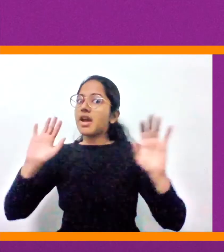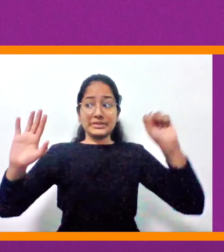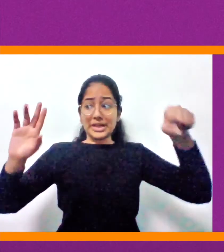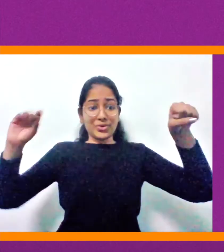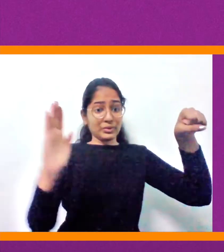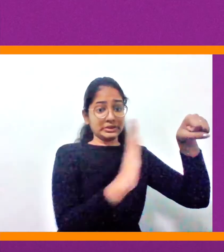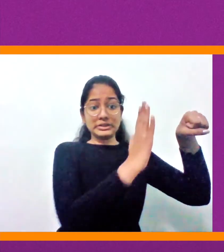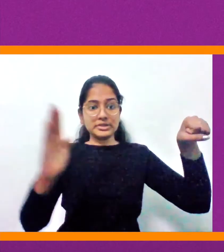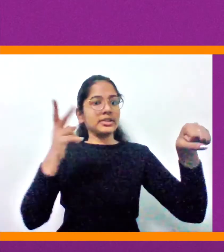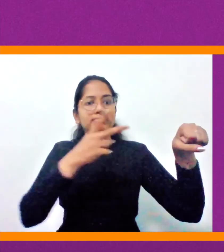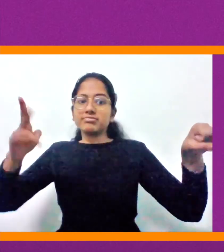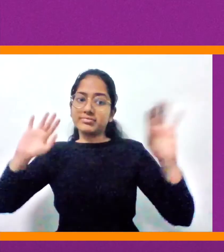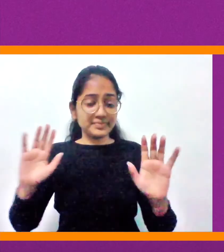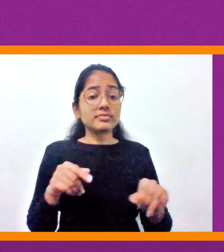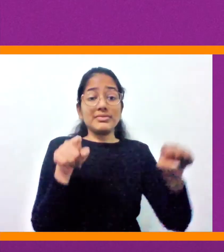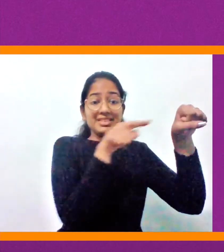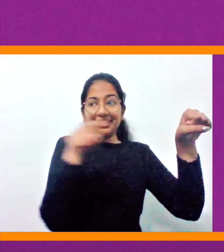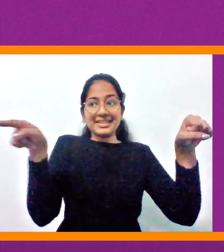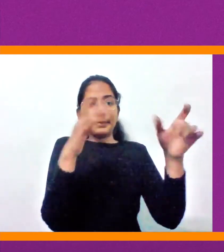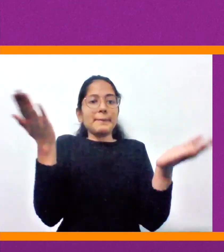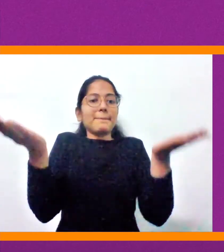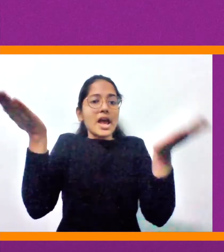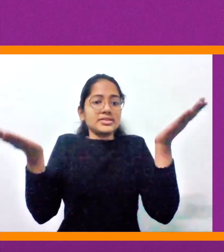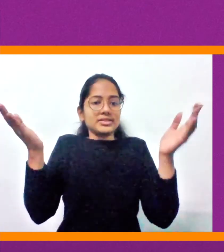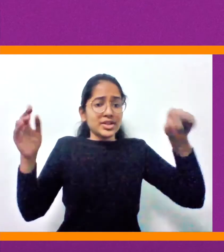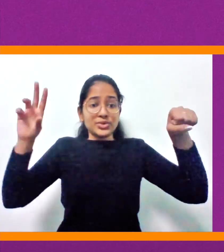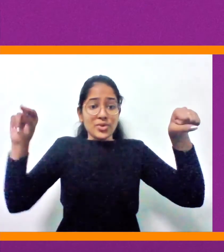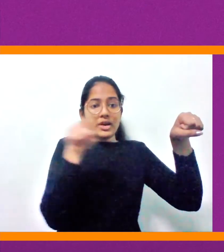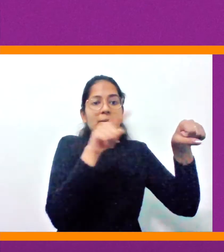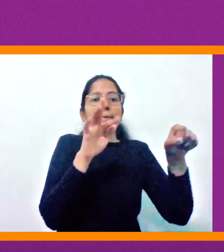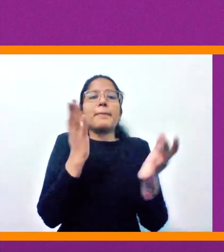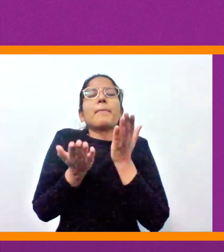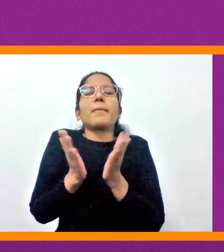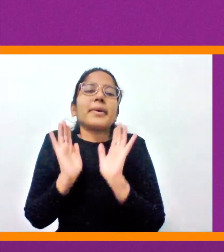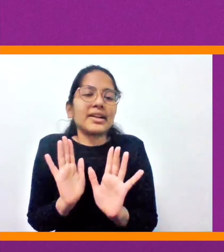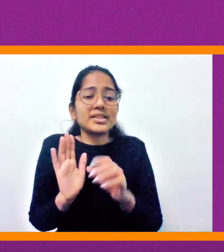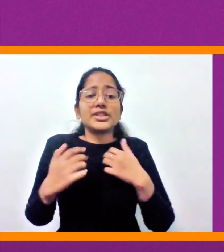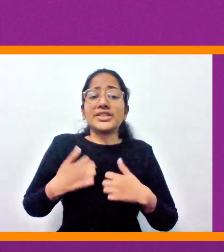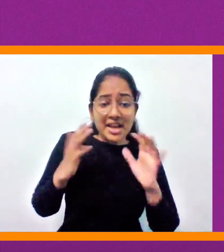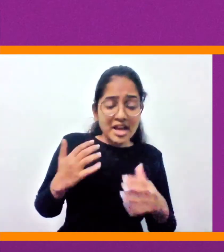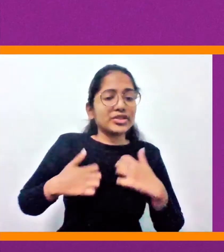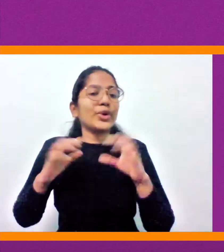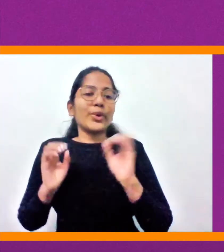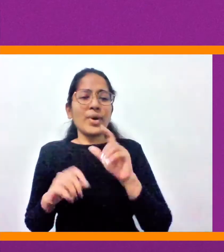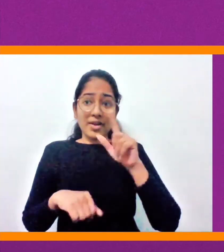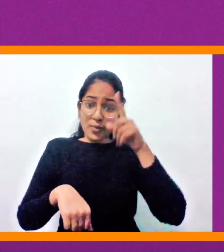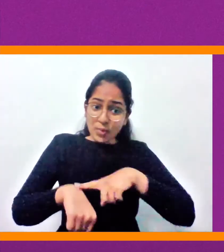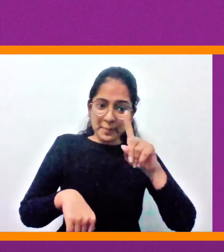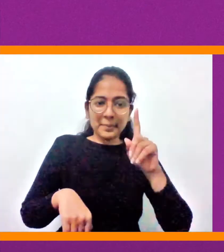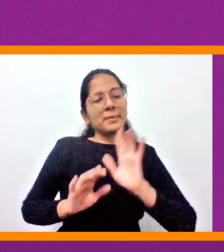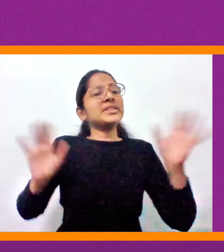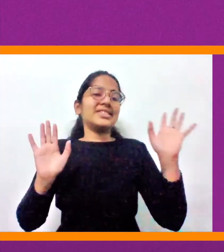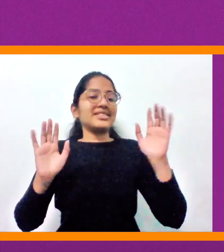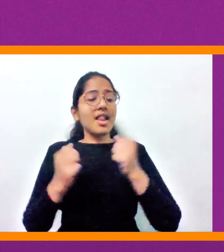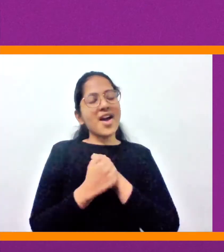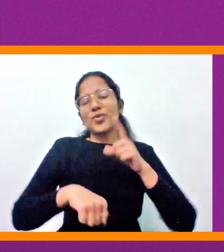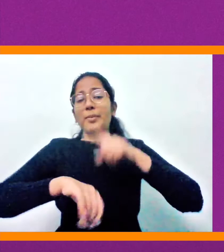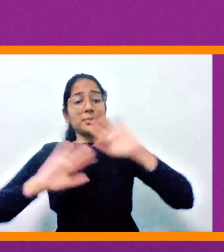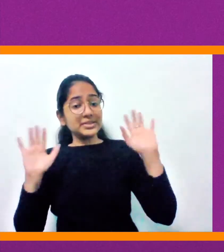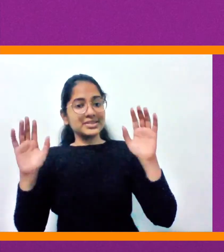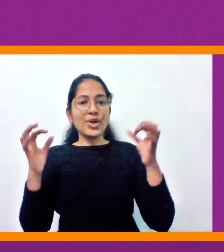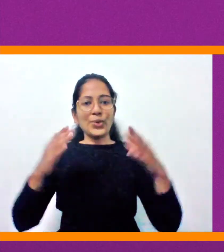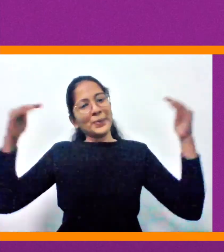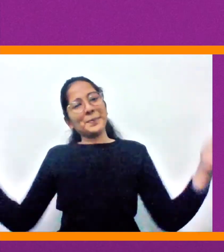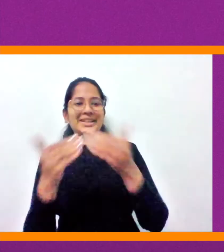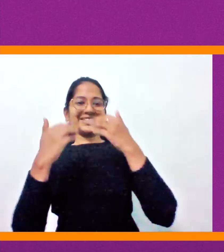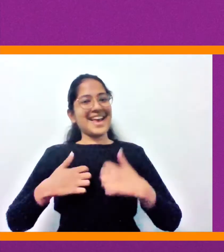Sexual interaction is a spectrum of shifting desires that crystallize from maybe to yes, absolutely,